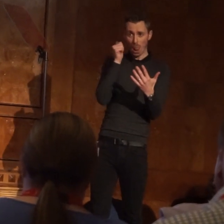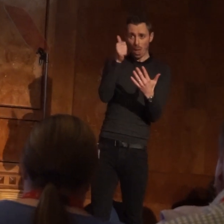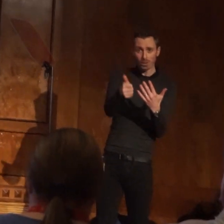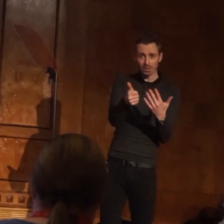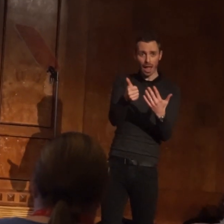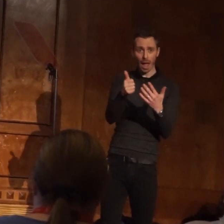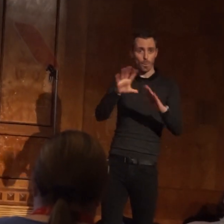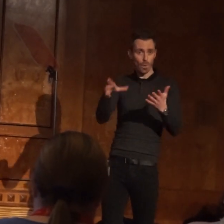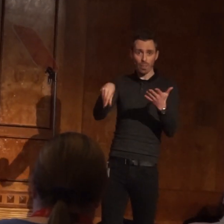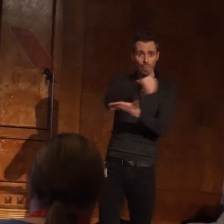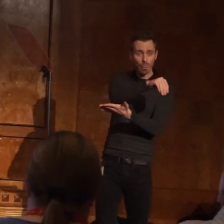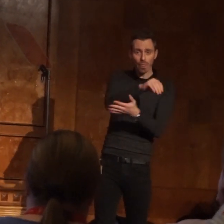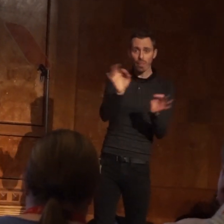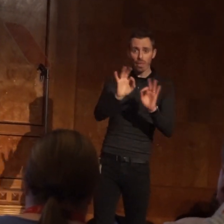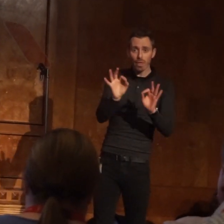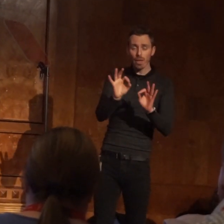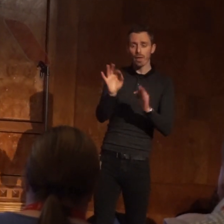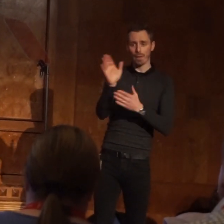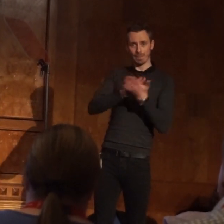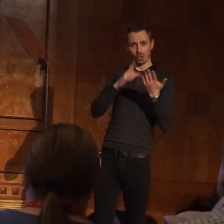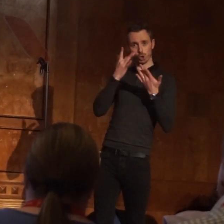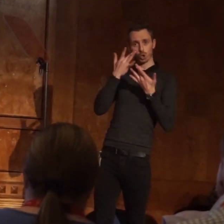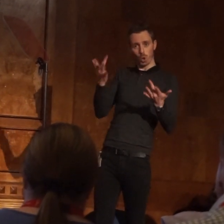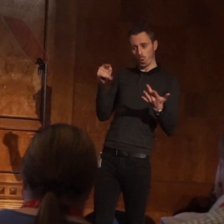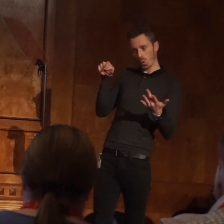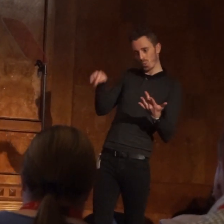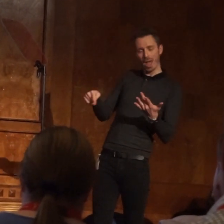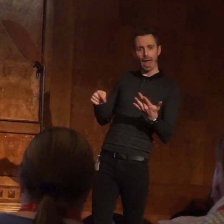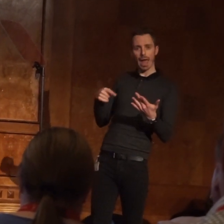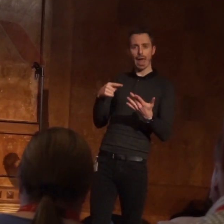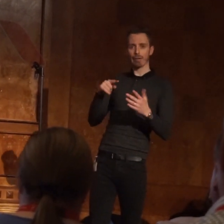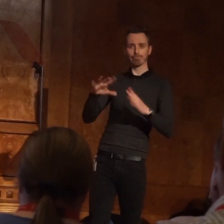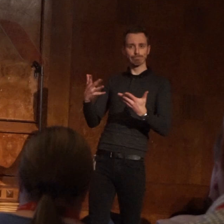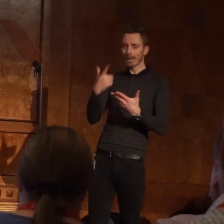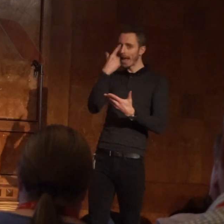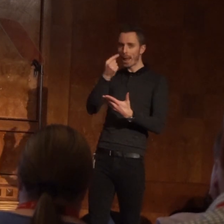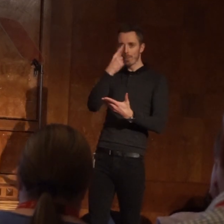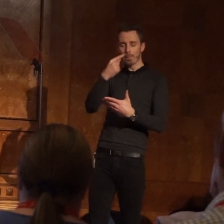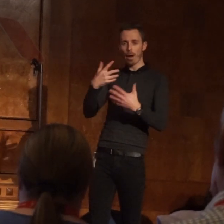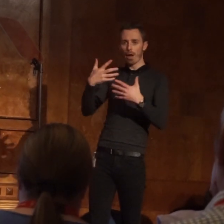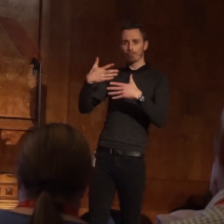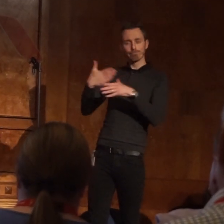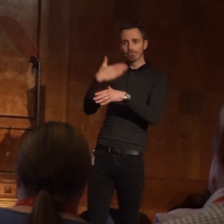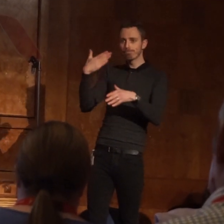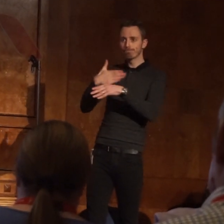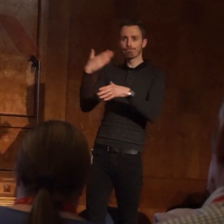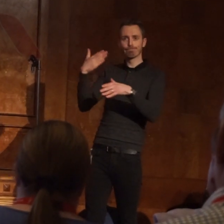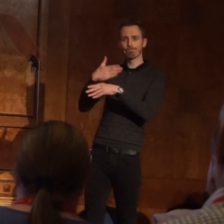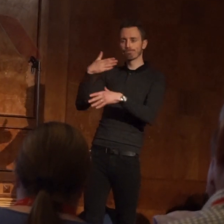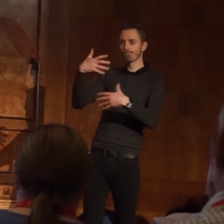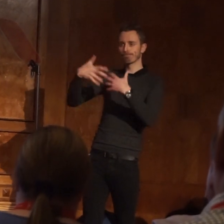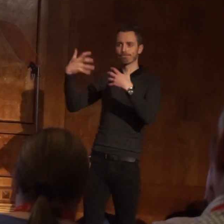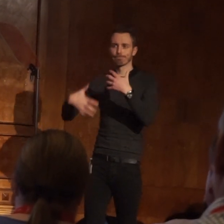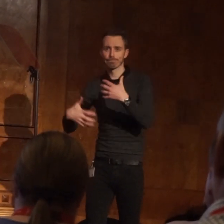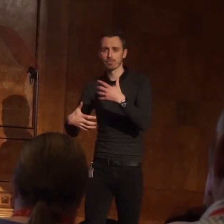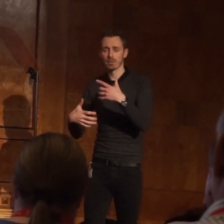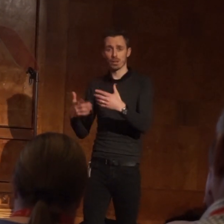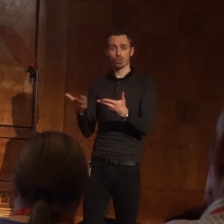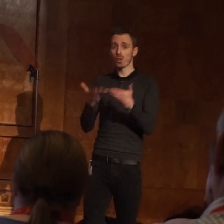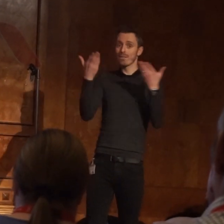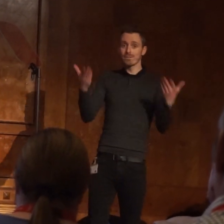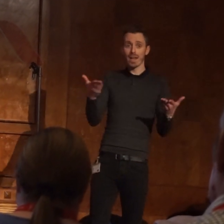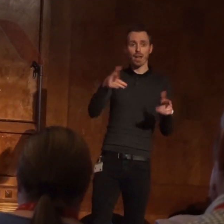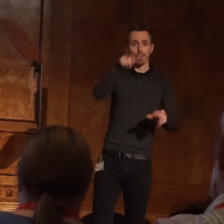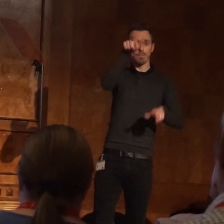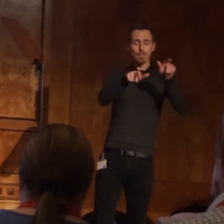displays incompetence on the government's part, but it's grossly unfair to those waiting so long